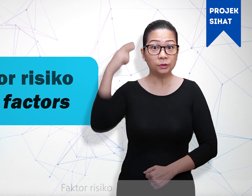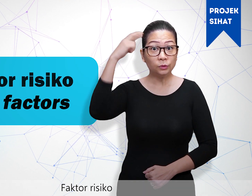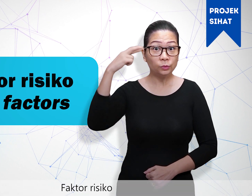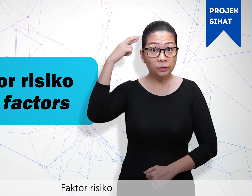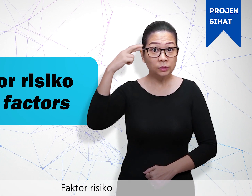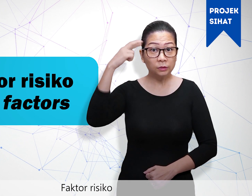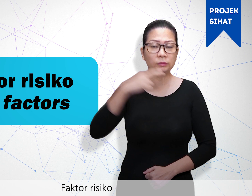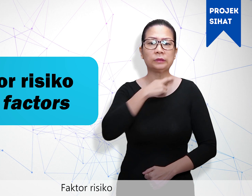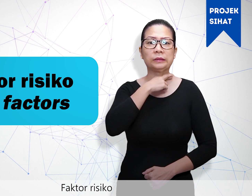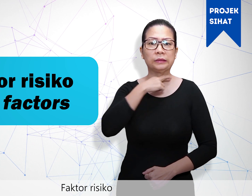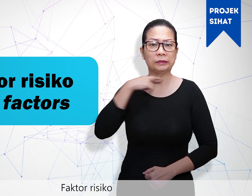Risk factors.